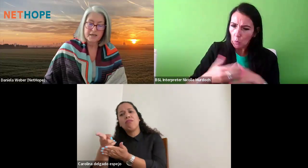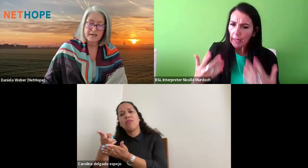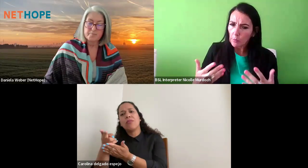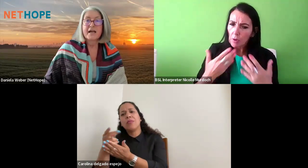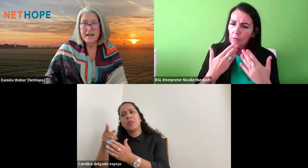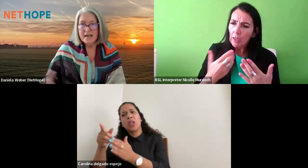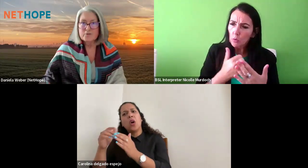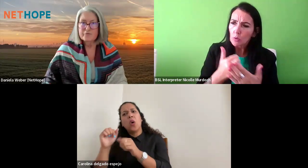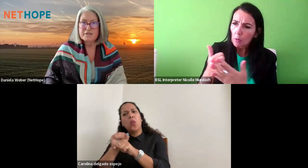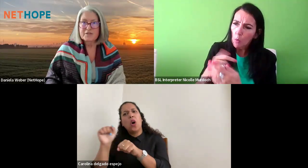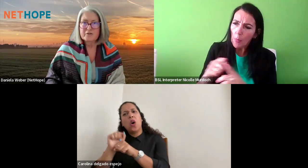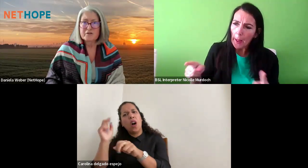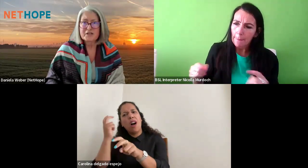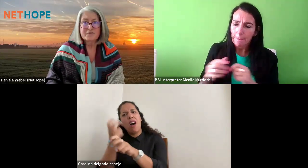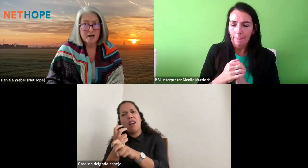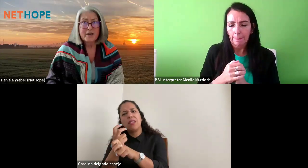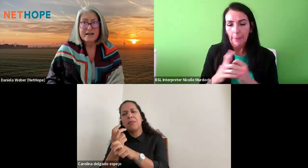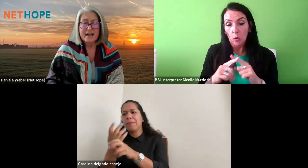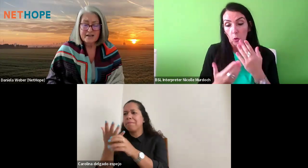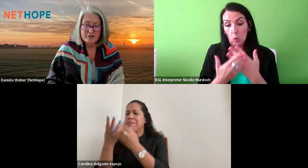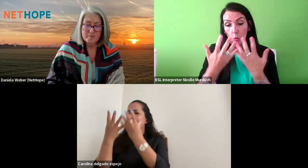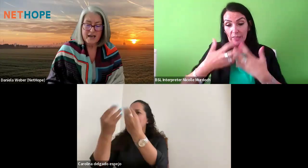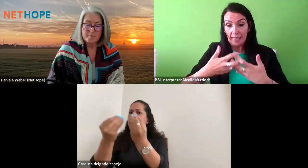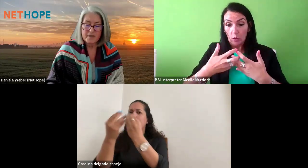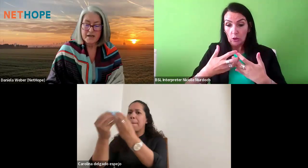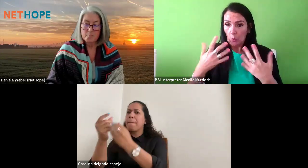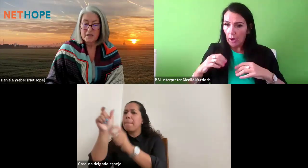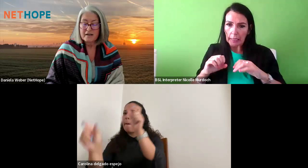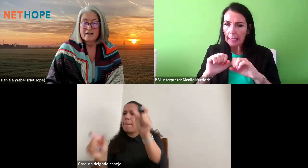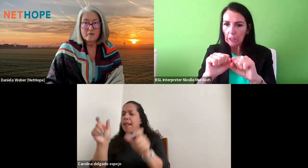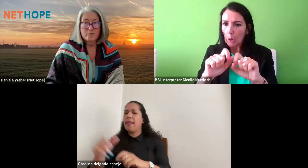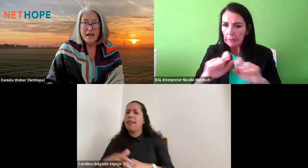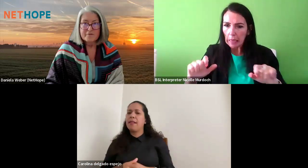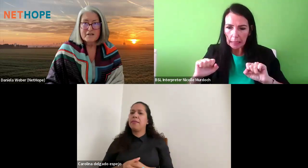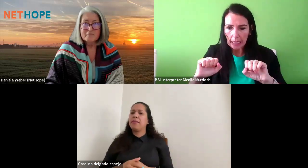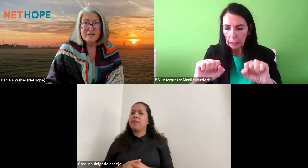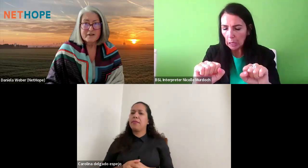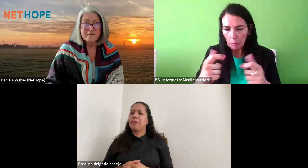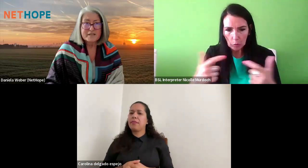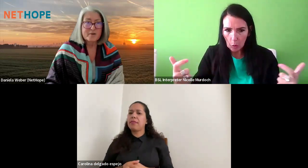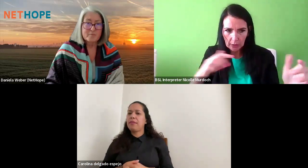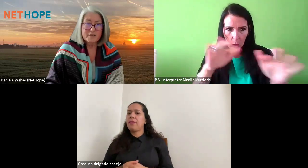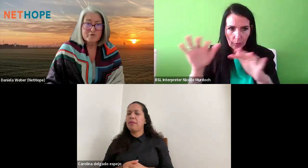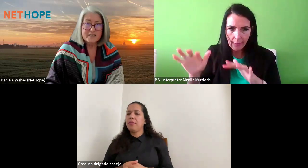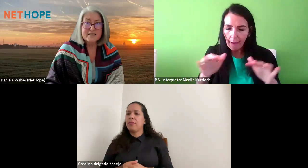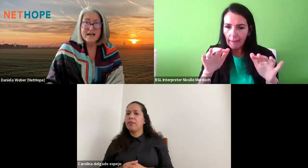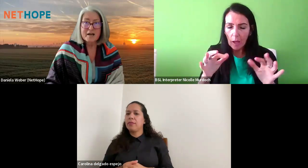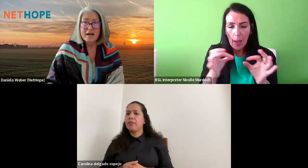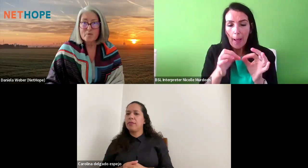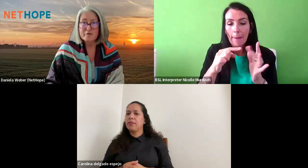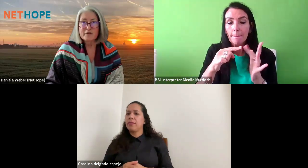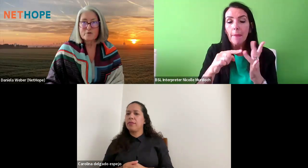them. As often with new technologies, we are playing a catch-up game. We haven't done really well with